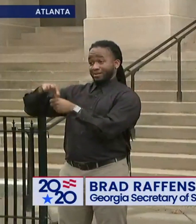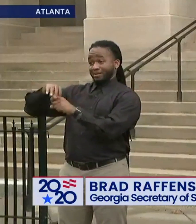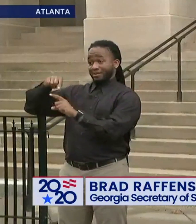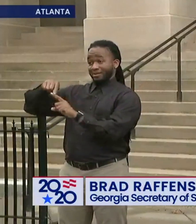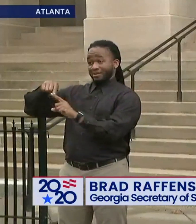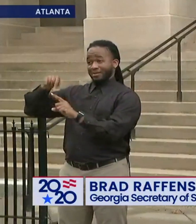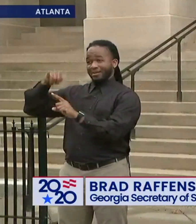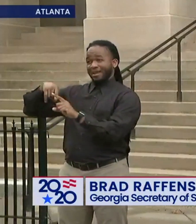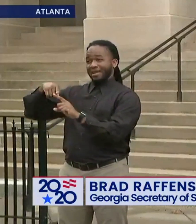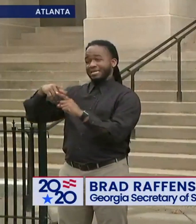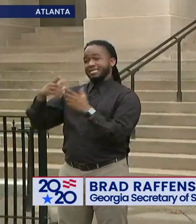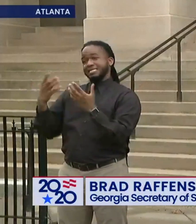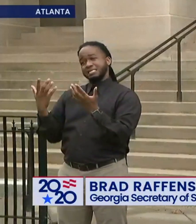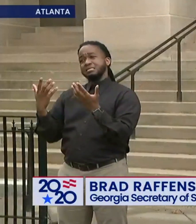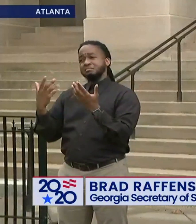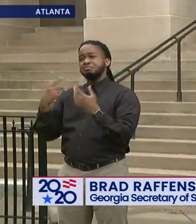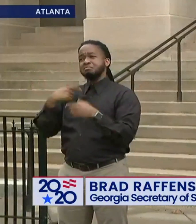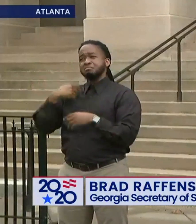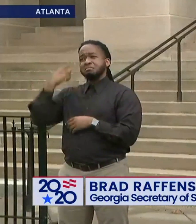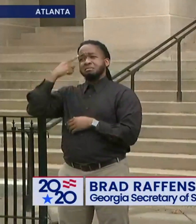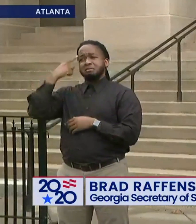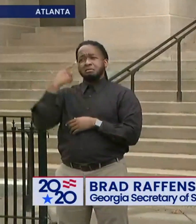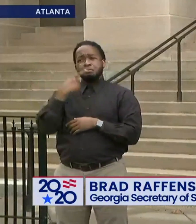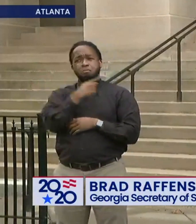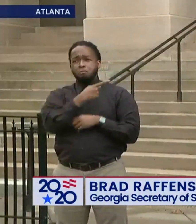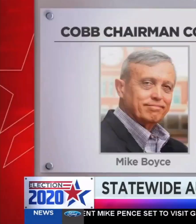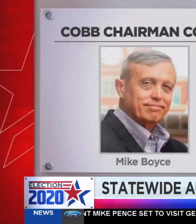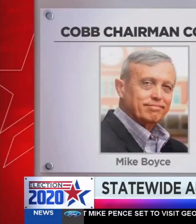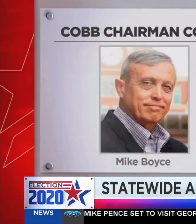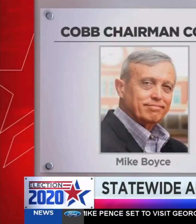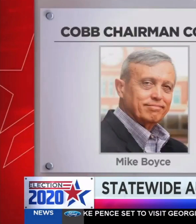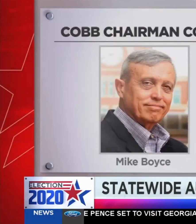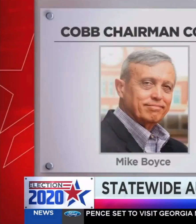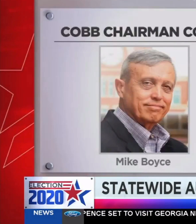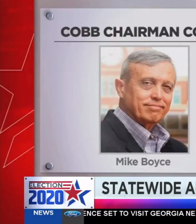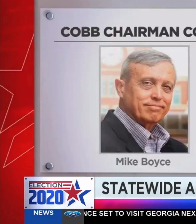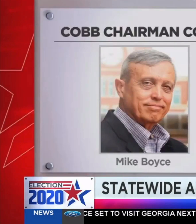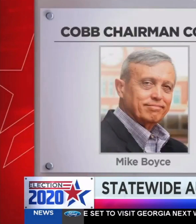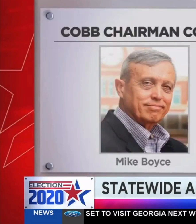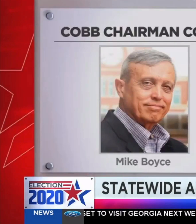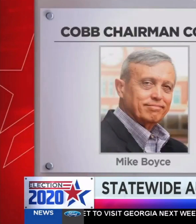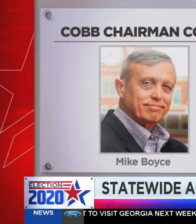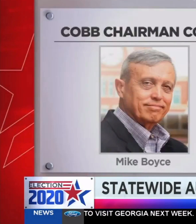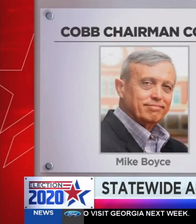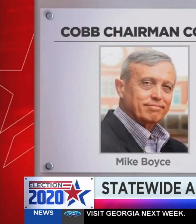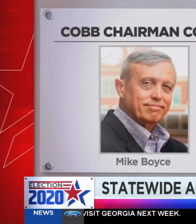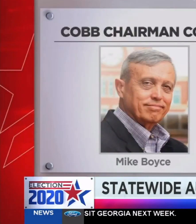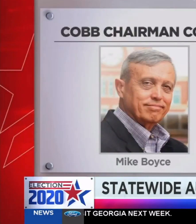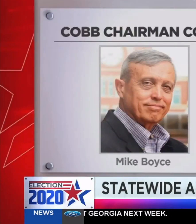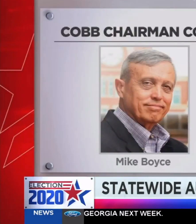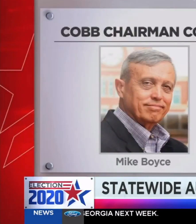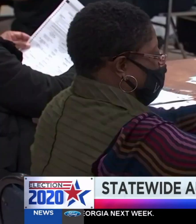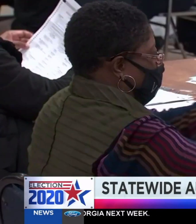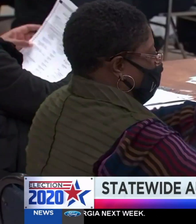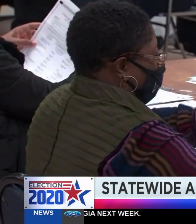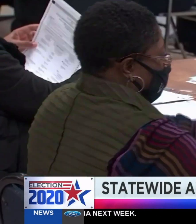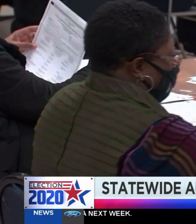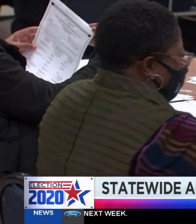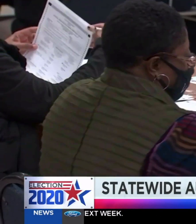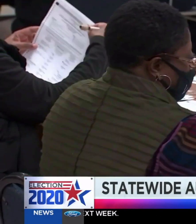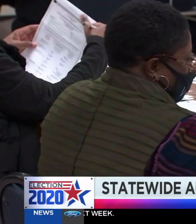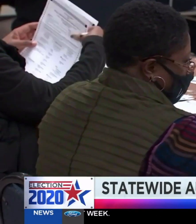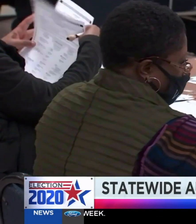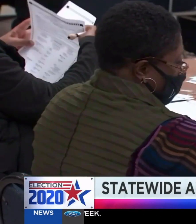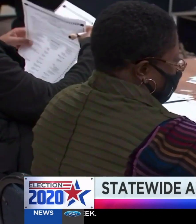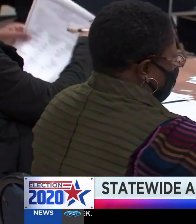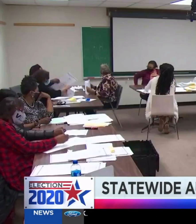recount just because of that is what is in state law. Cobb County's outgoing commission chair, a Republican, is speaking